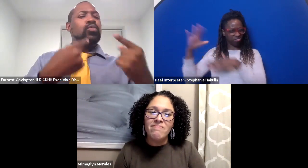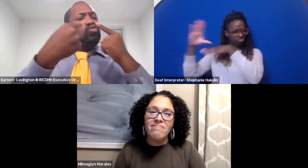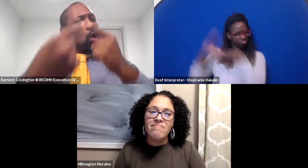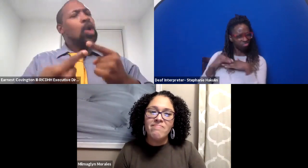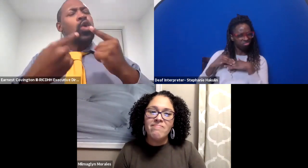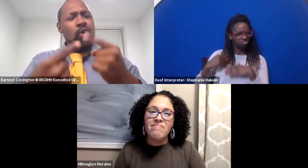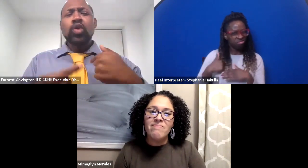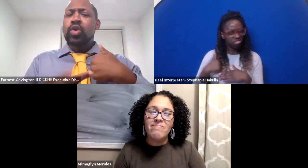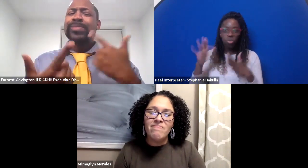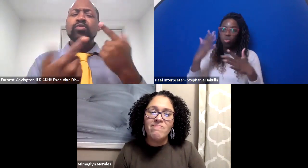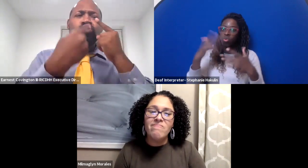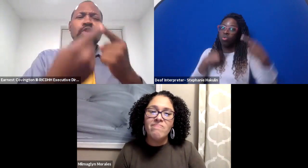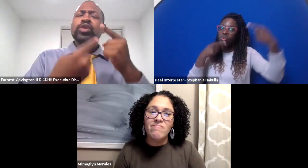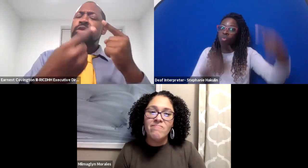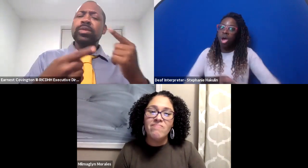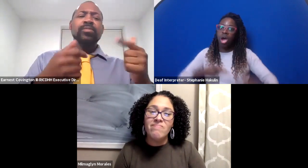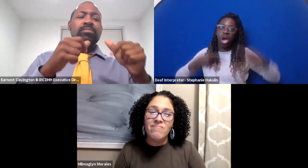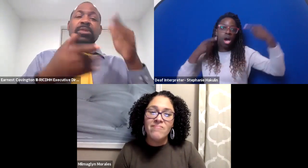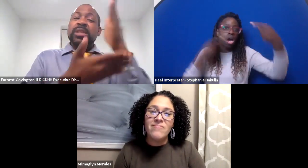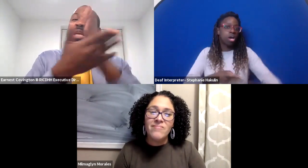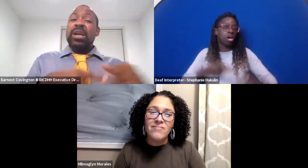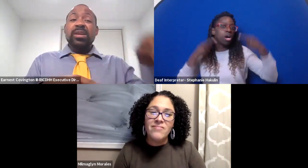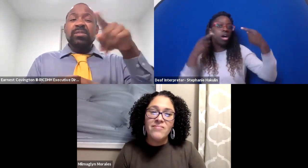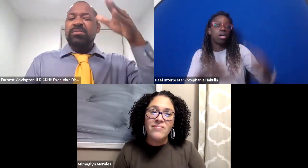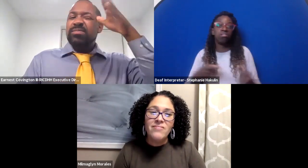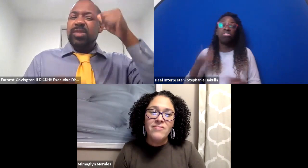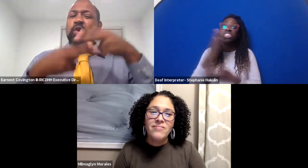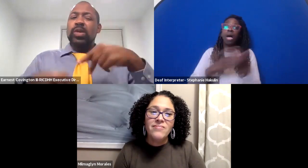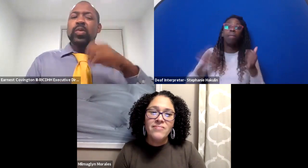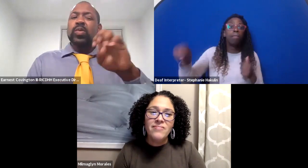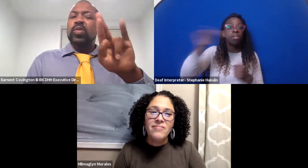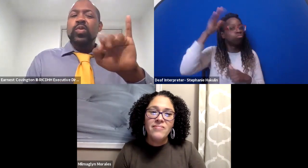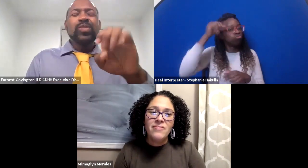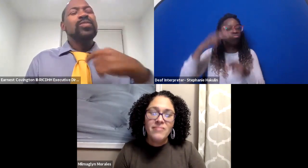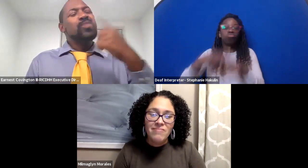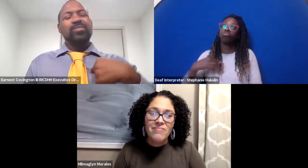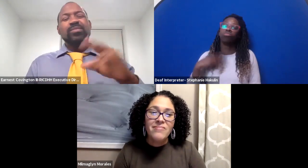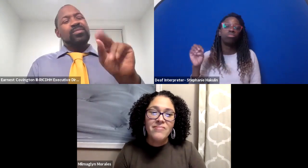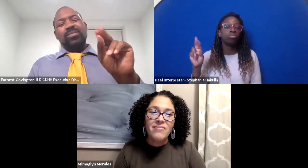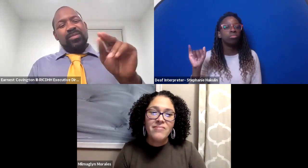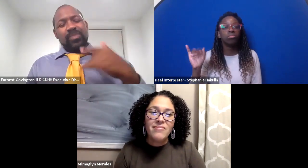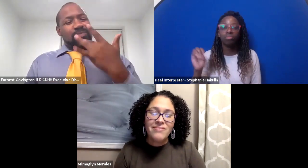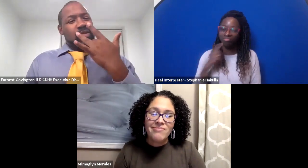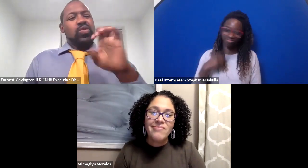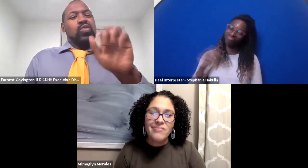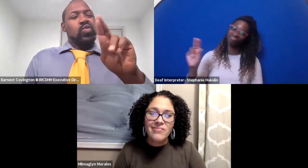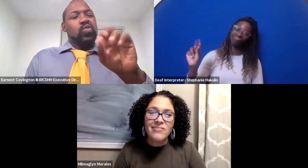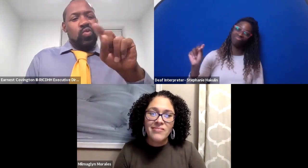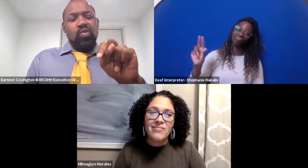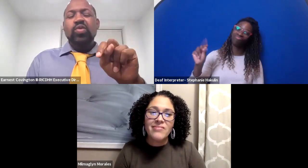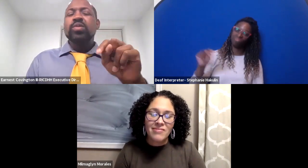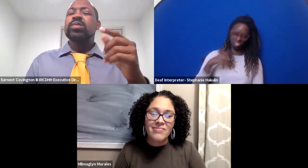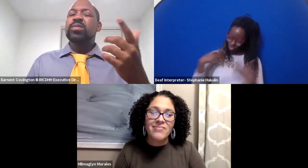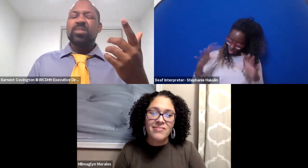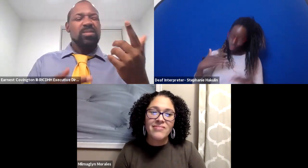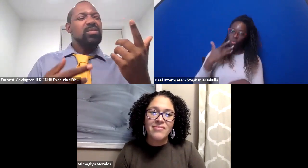character Ernie. Sesame Street. So it was a struggle for me. I didn't want them to call me that. And I had to really draw the